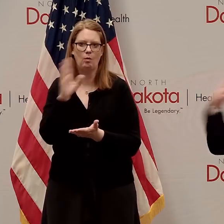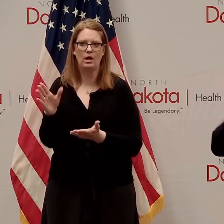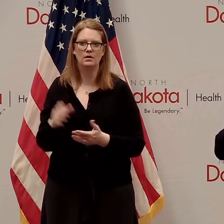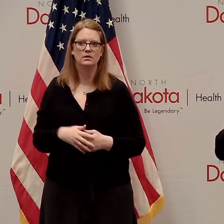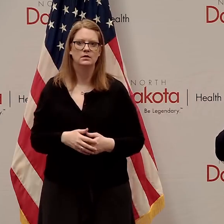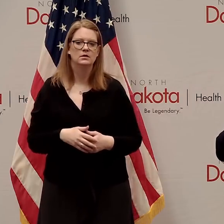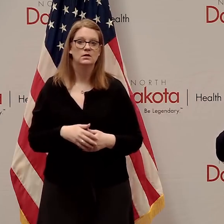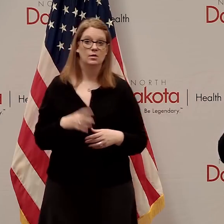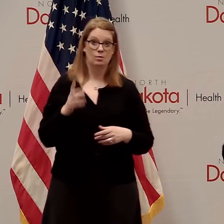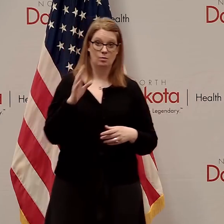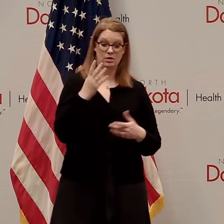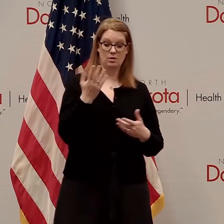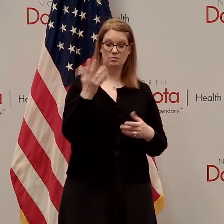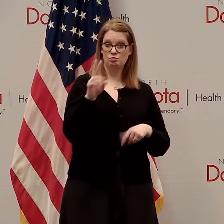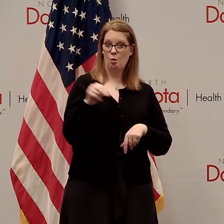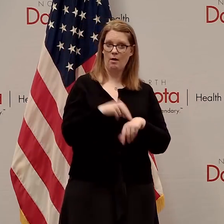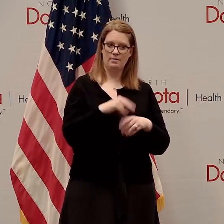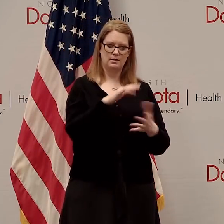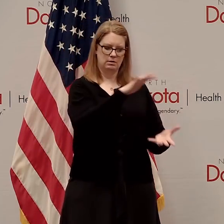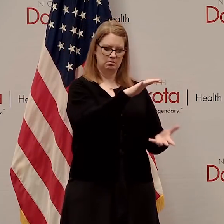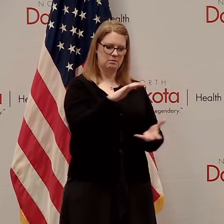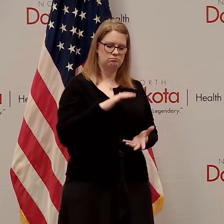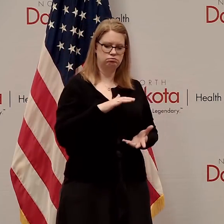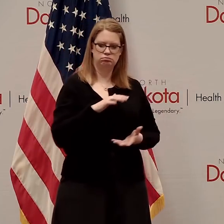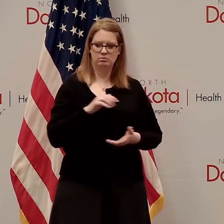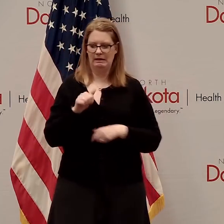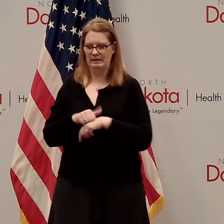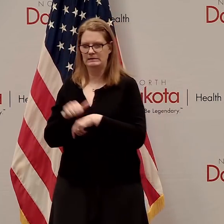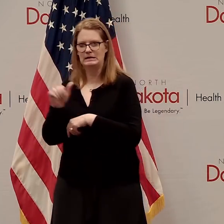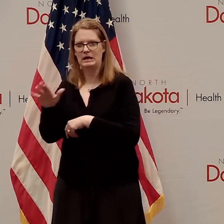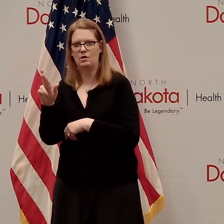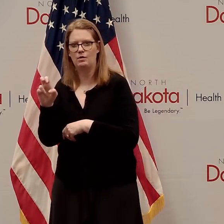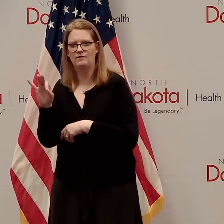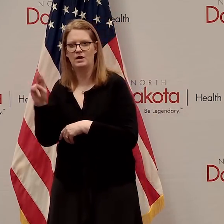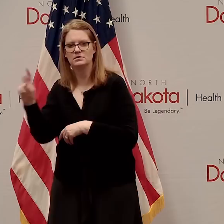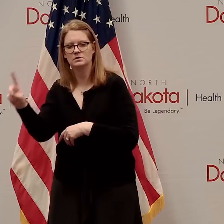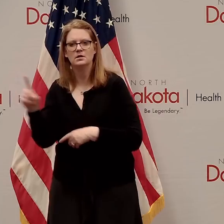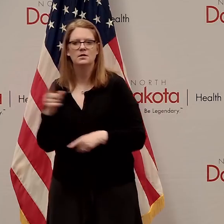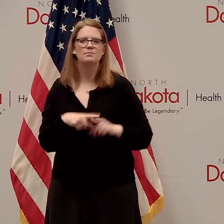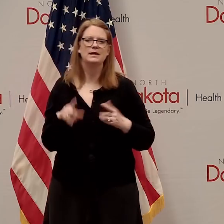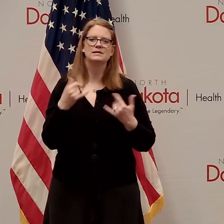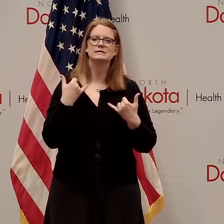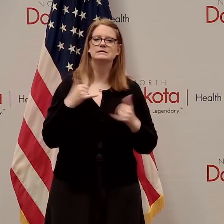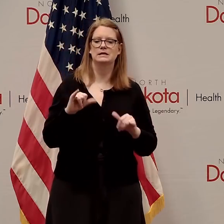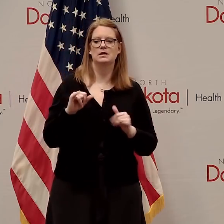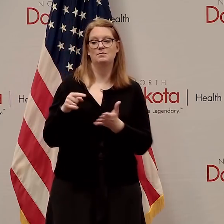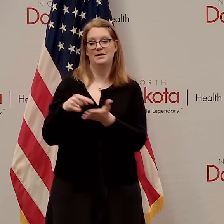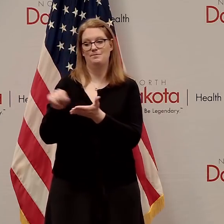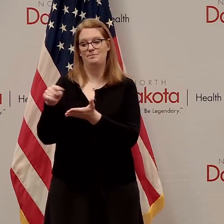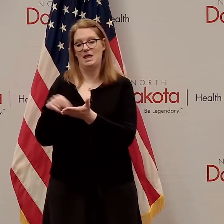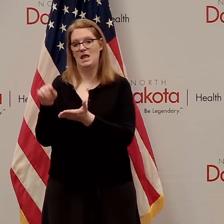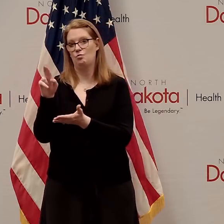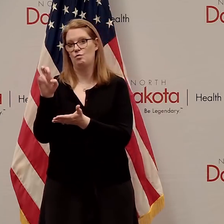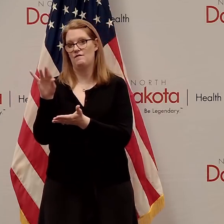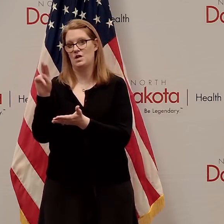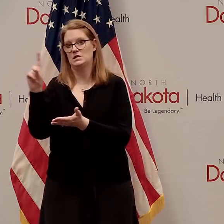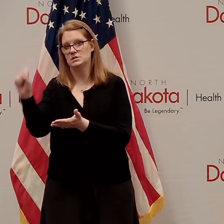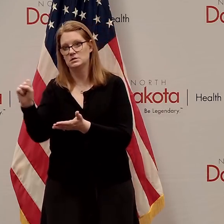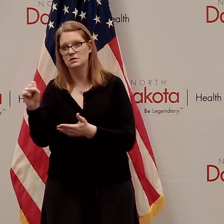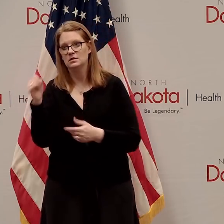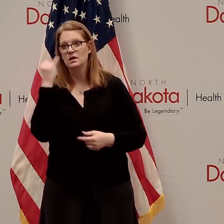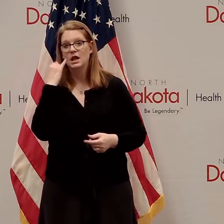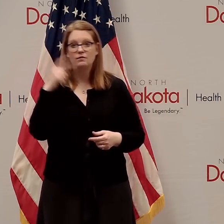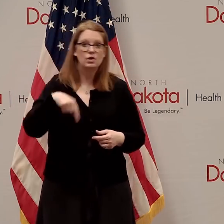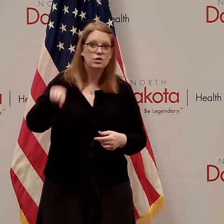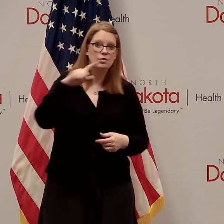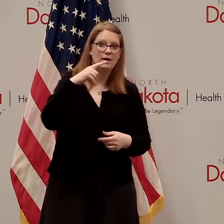well as receiving. The state would be receiving taxes, but we're going to still be paying out refunds. So if people had a